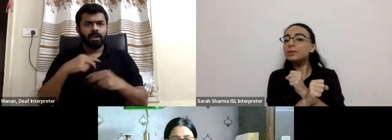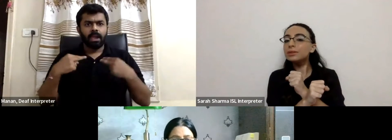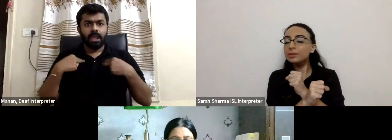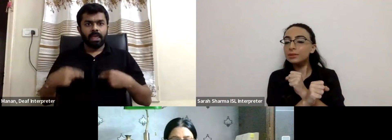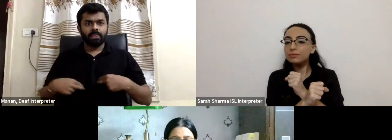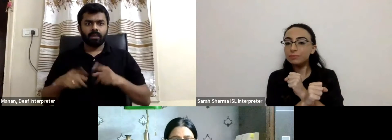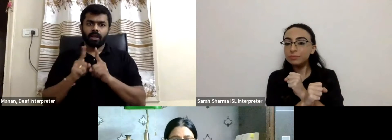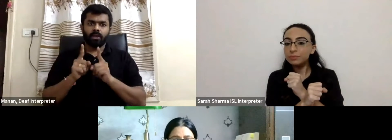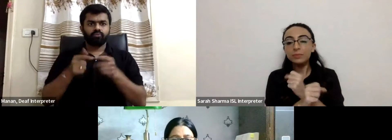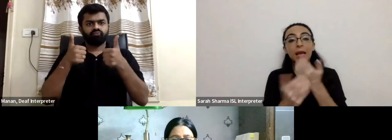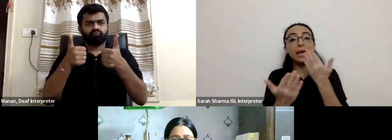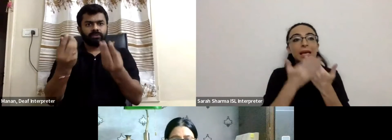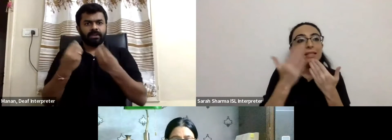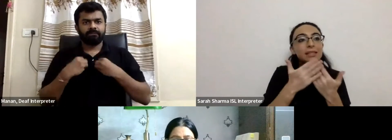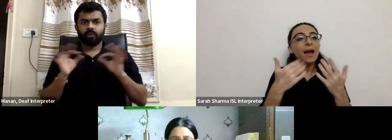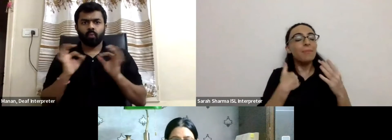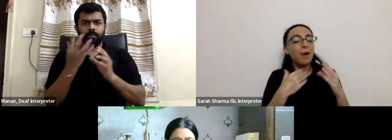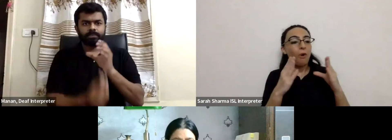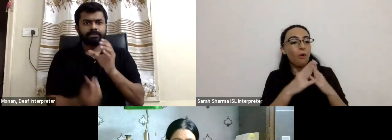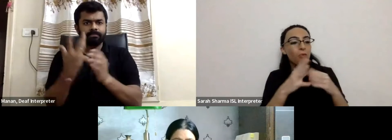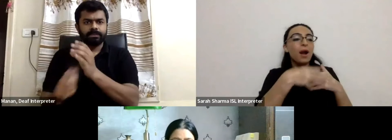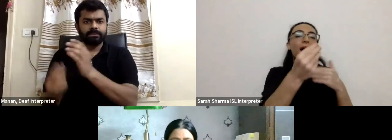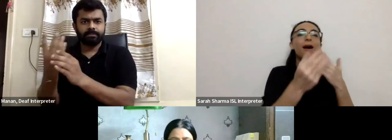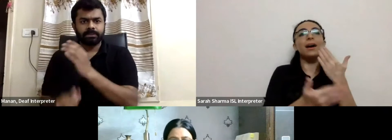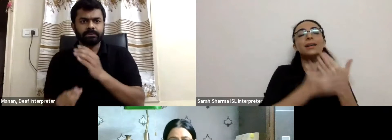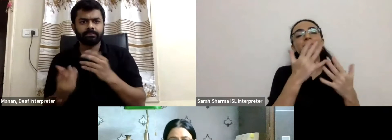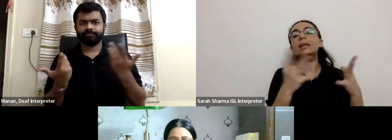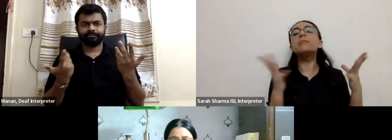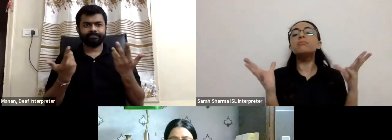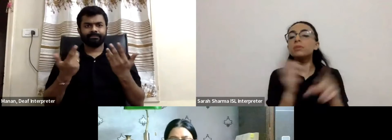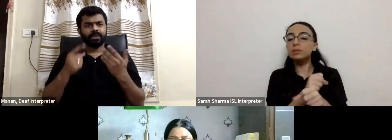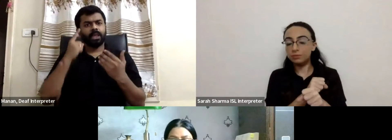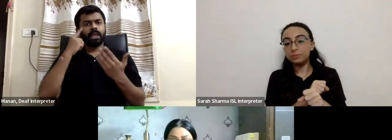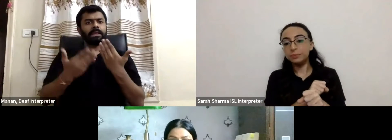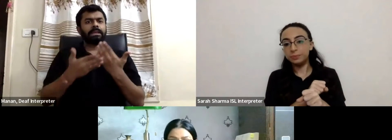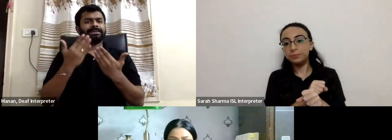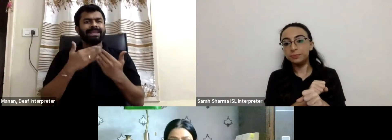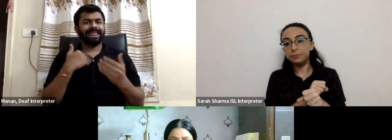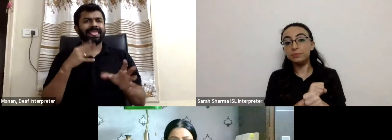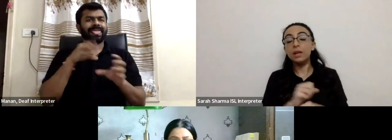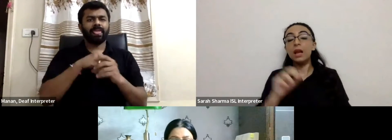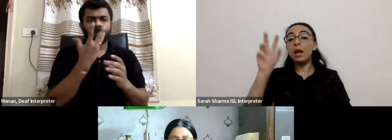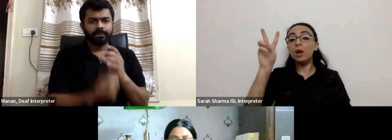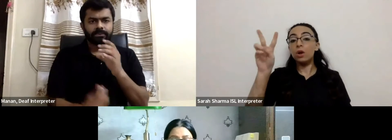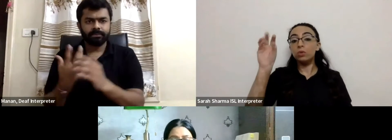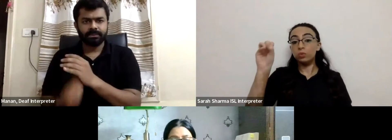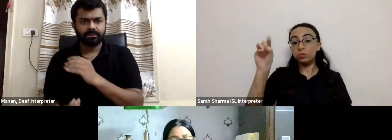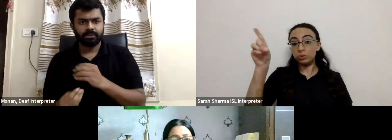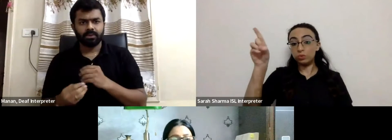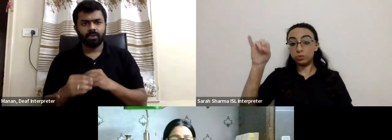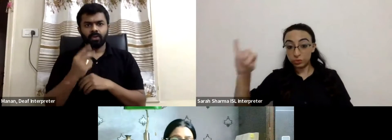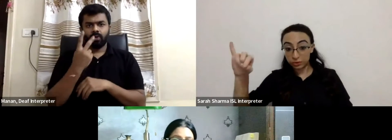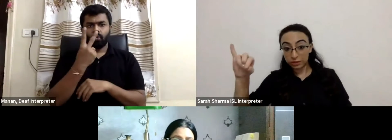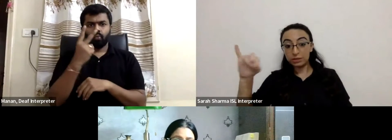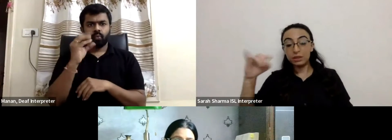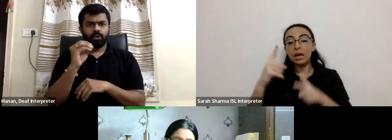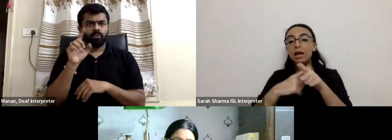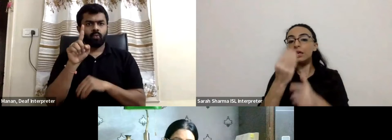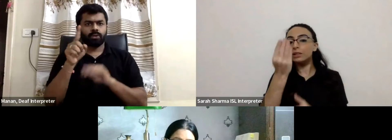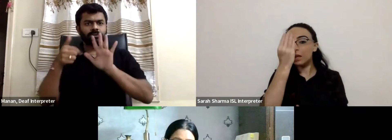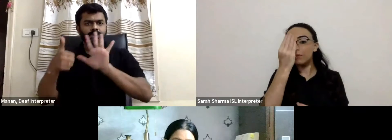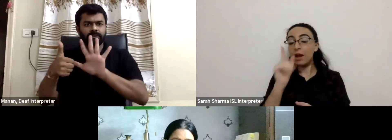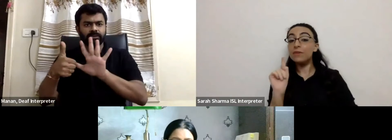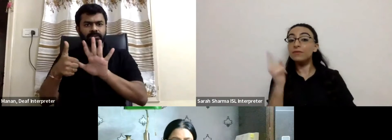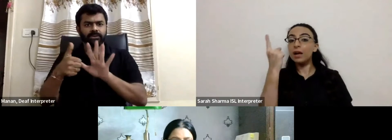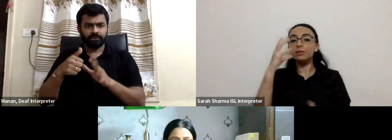easily be done. So a pilot was launched in 2016 January, and Mohalla Clinic